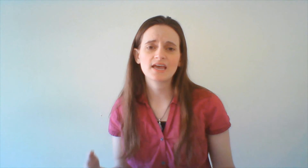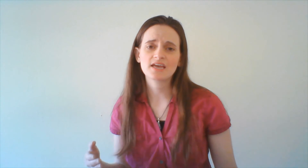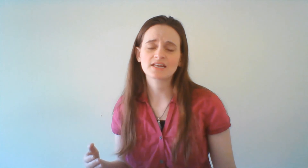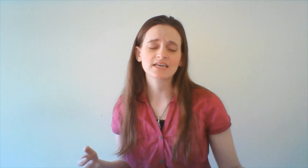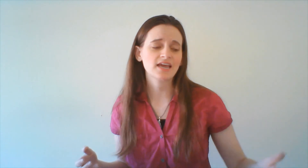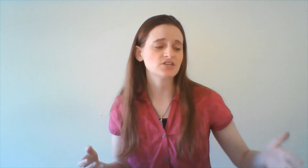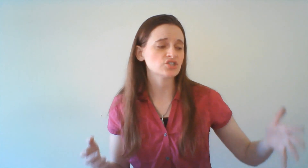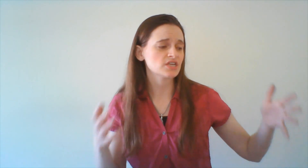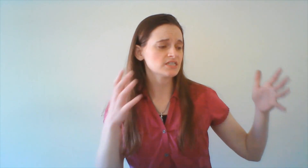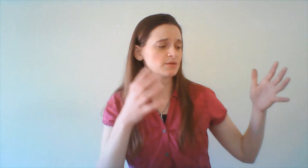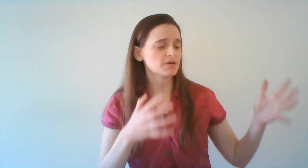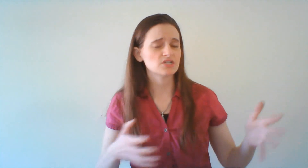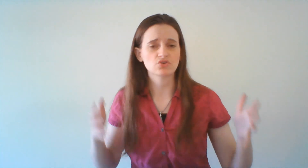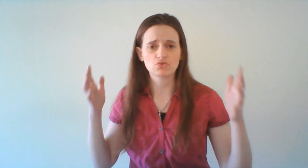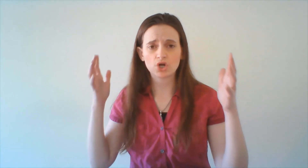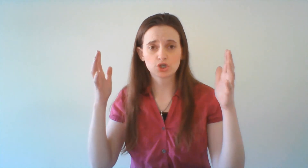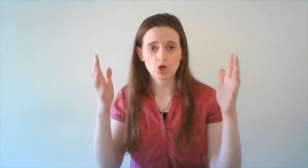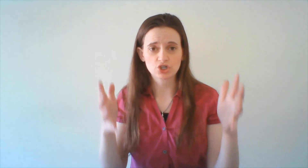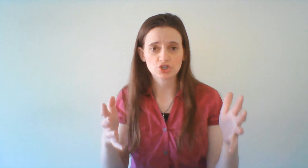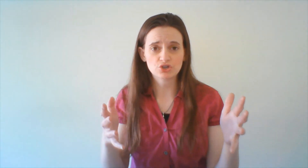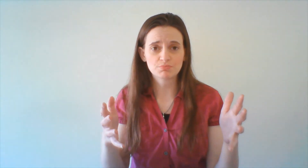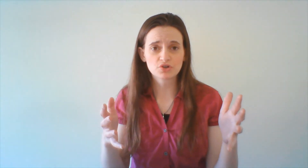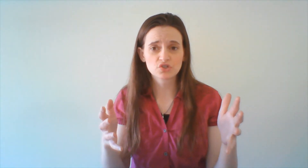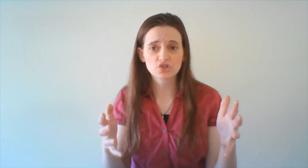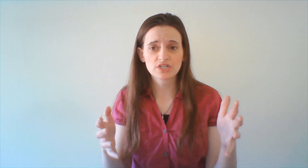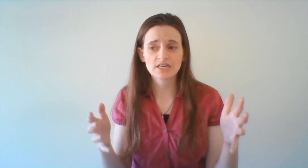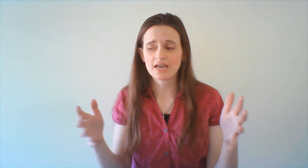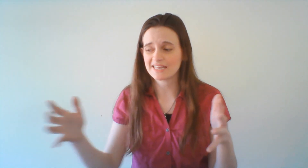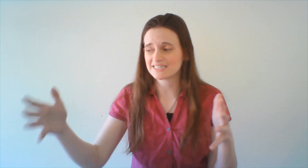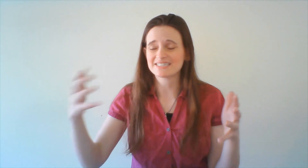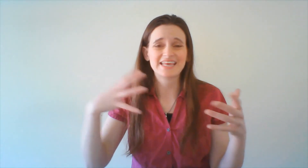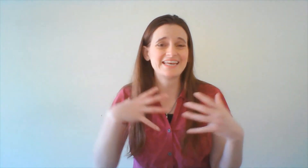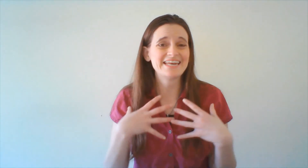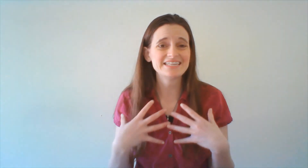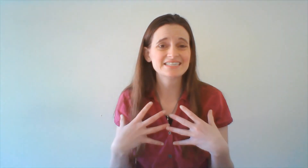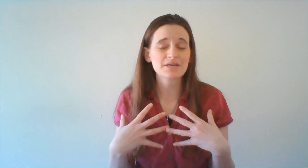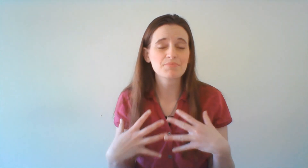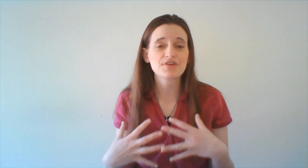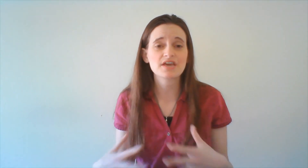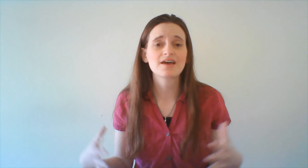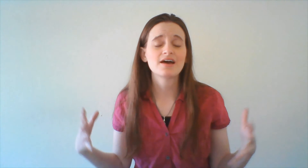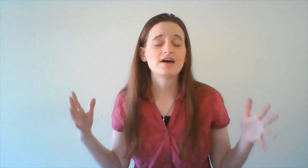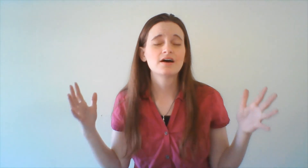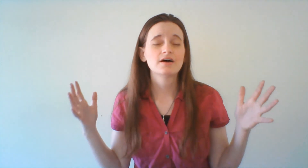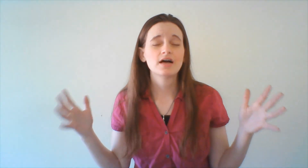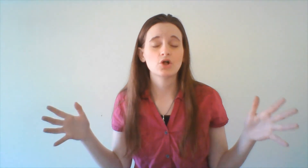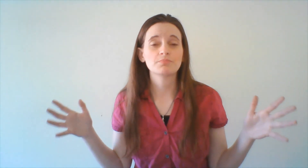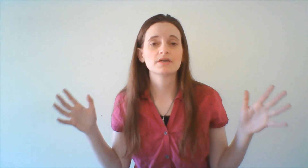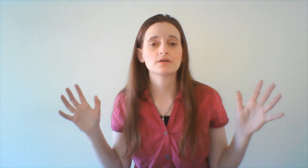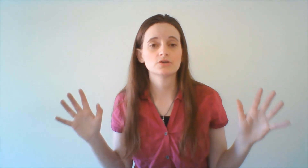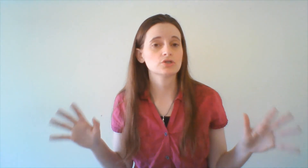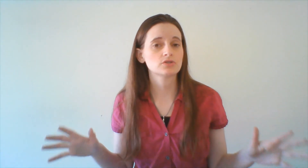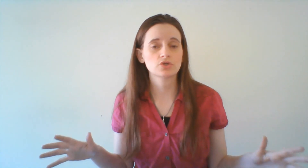It engages somebody to talk to you personally. It says they need something. Help is